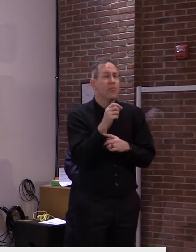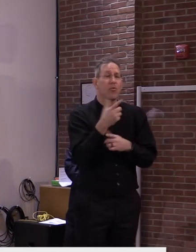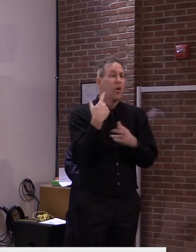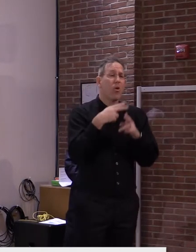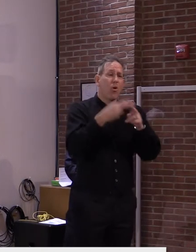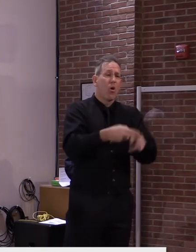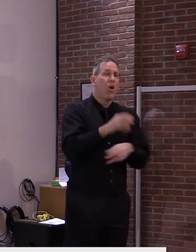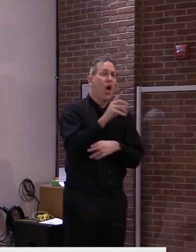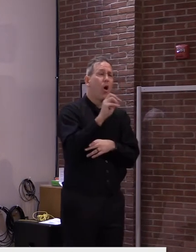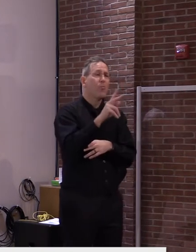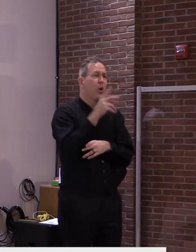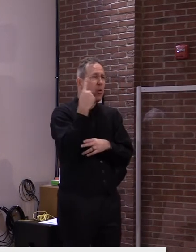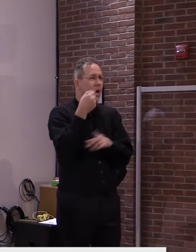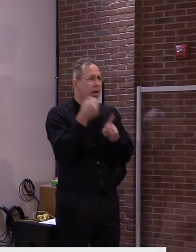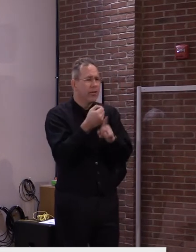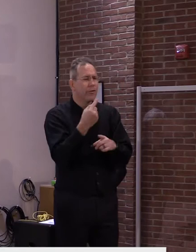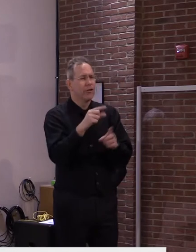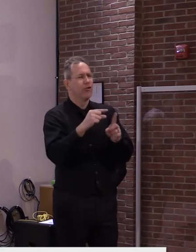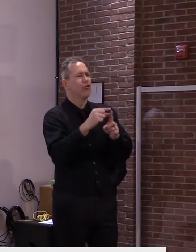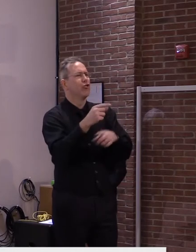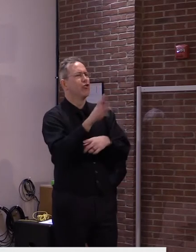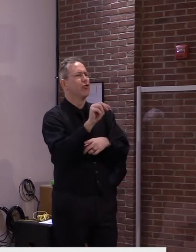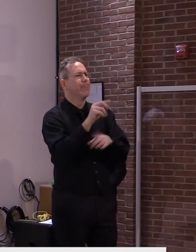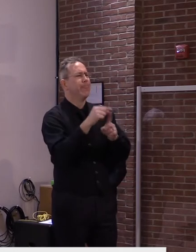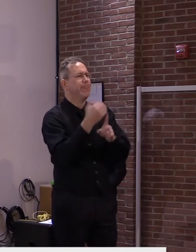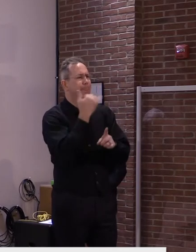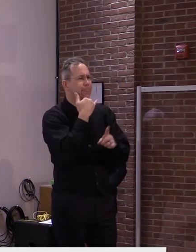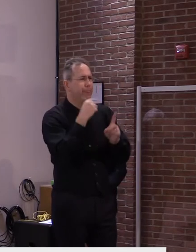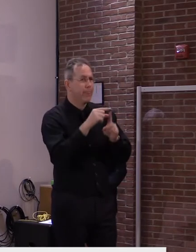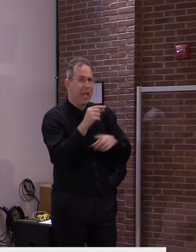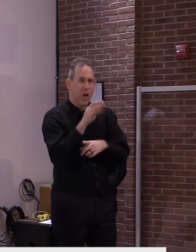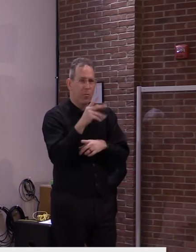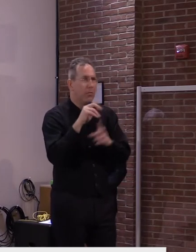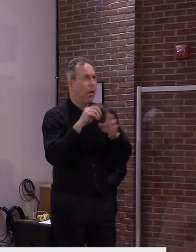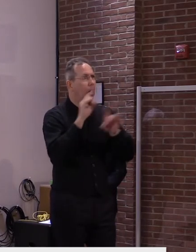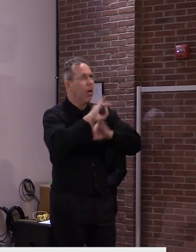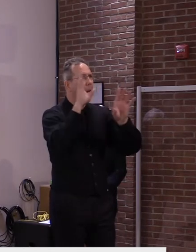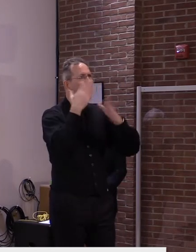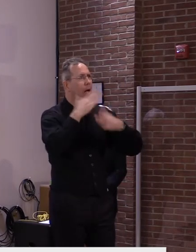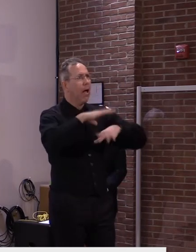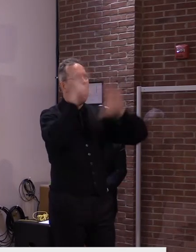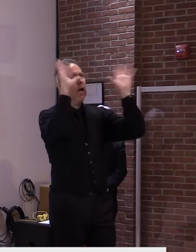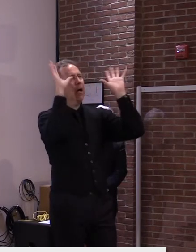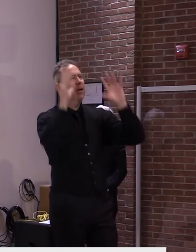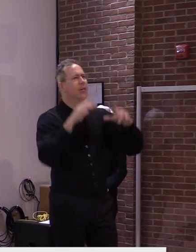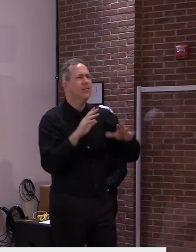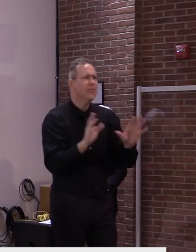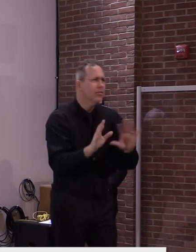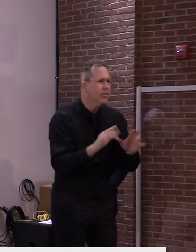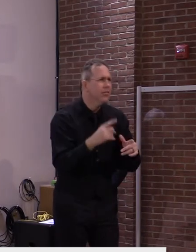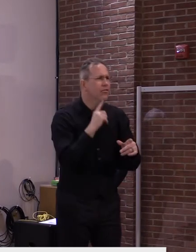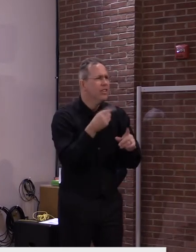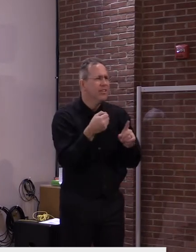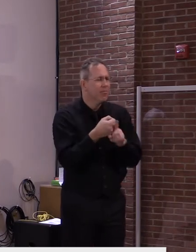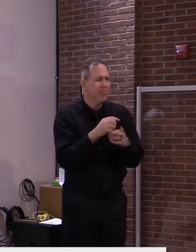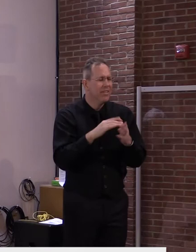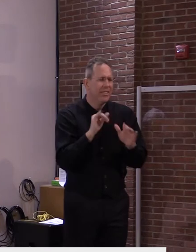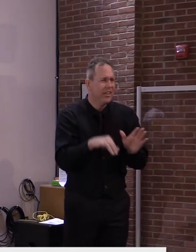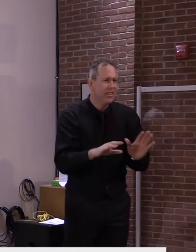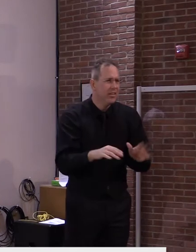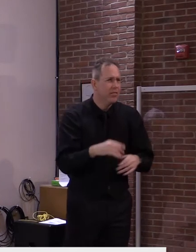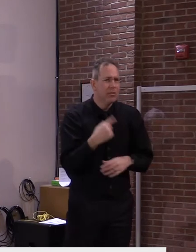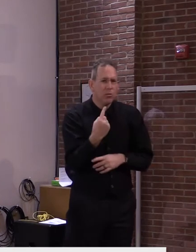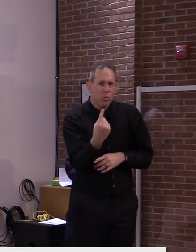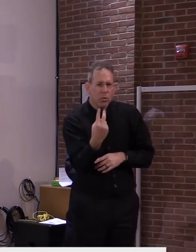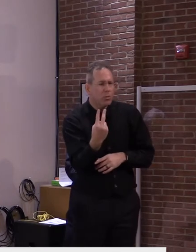that has no implications for any person's public health who would frequent such a venue. Mr. Levine, if there's an outbreak